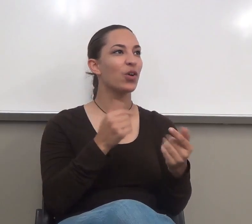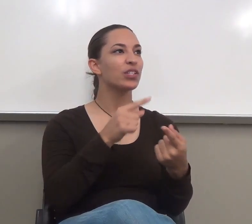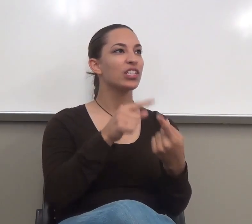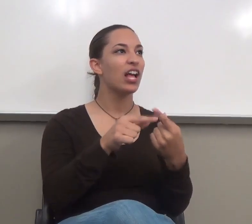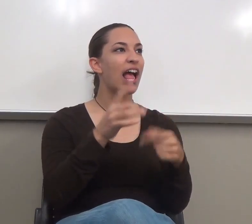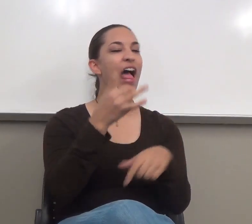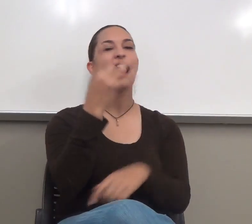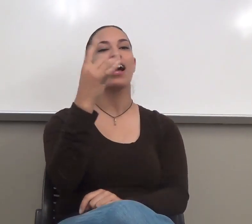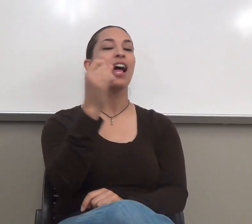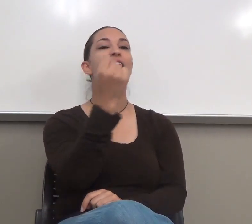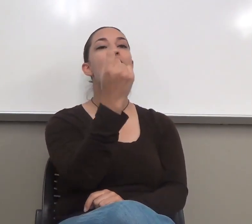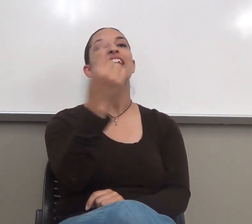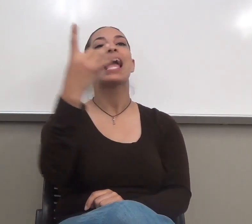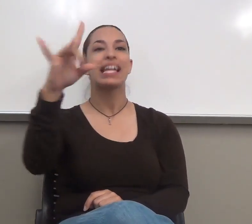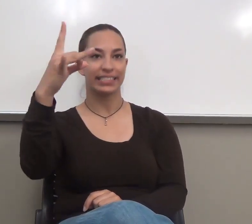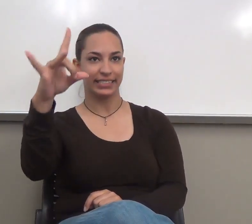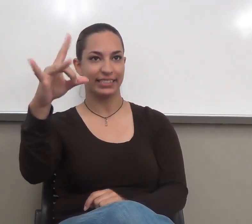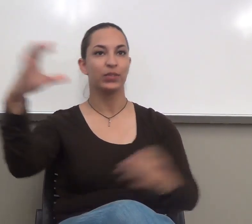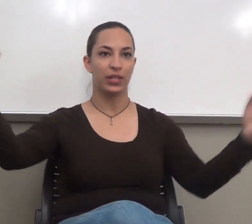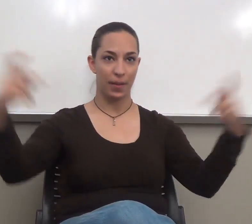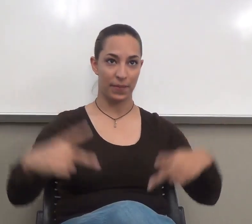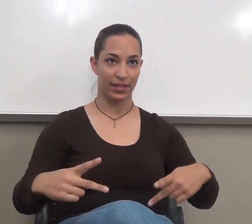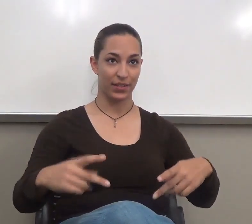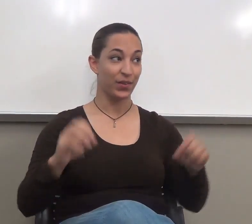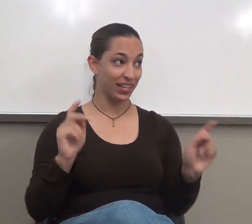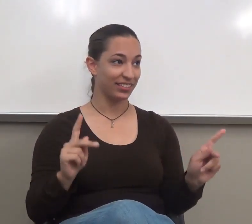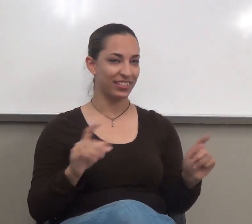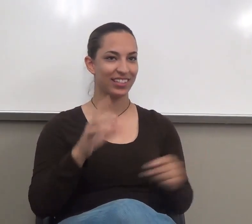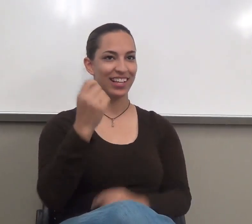add. It's 11:08. It's 11:08 right now. Yes, so let's go